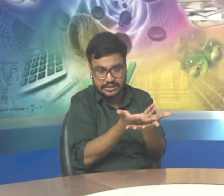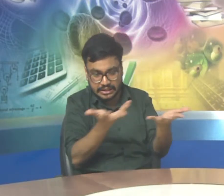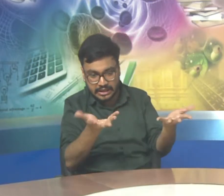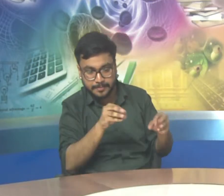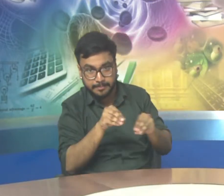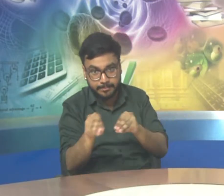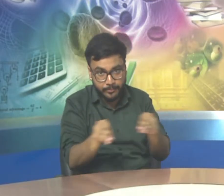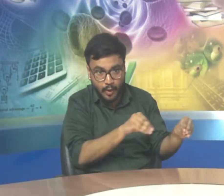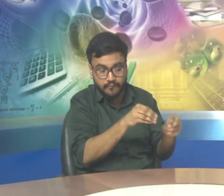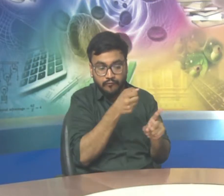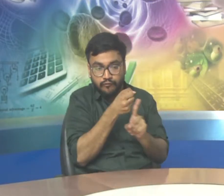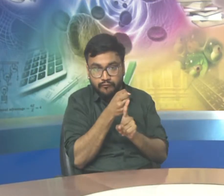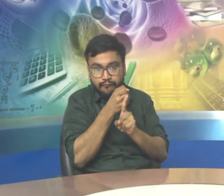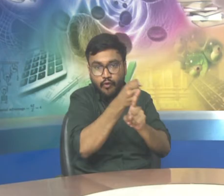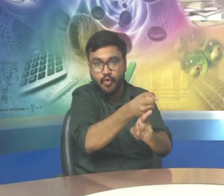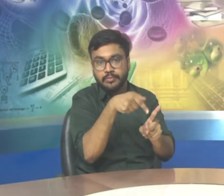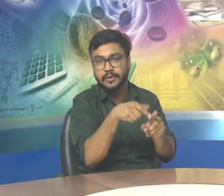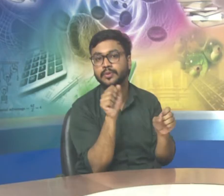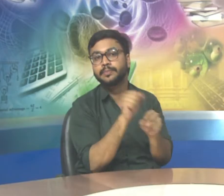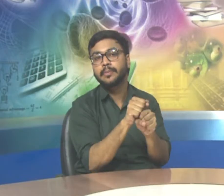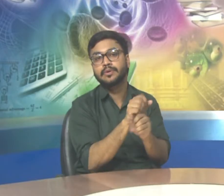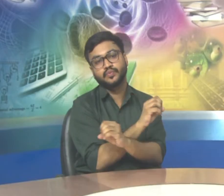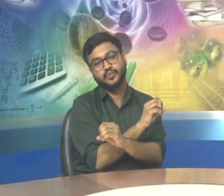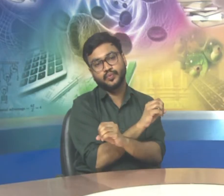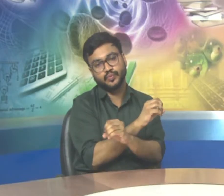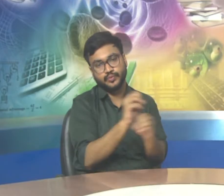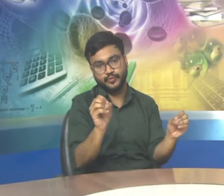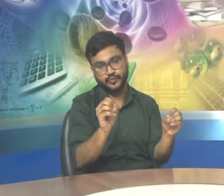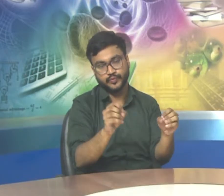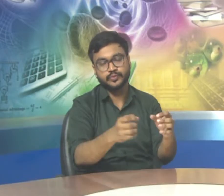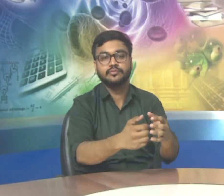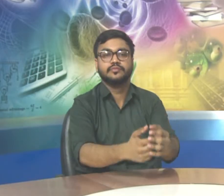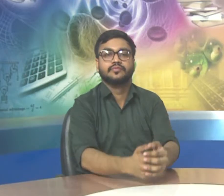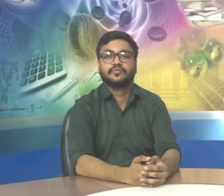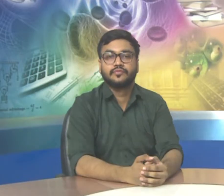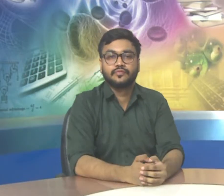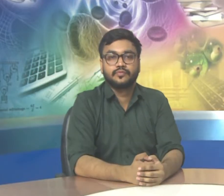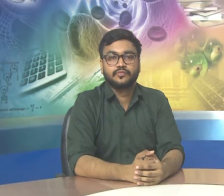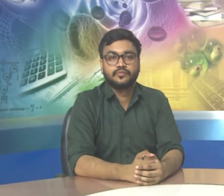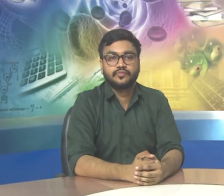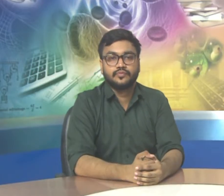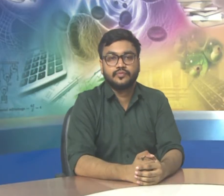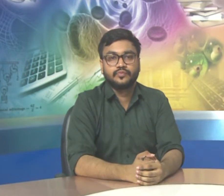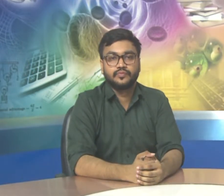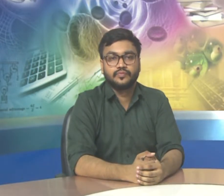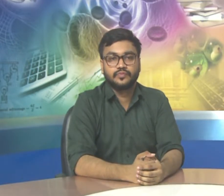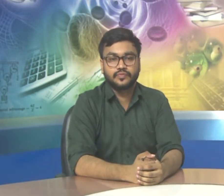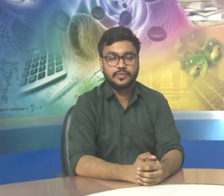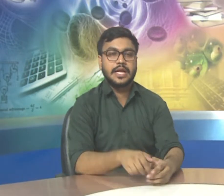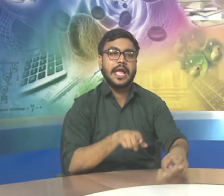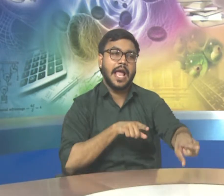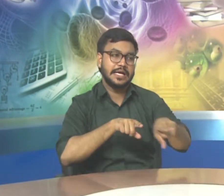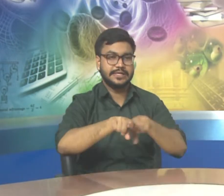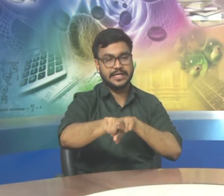and it has three conditions in it. First is if a force is applied but the object does not